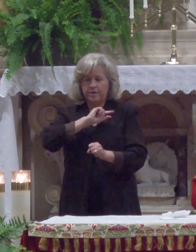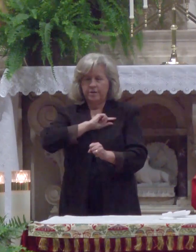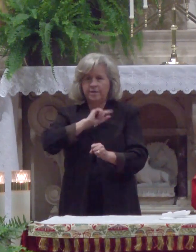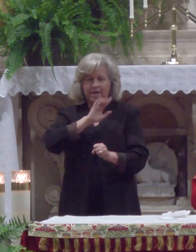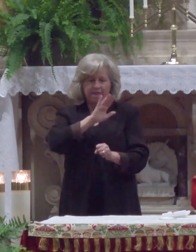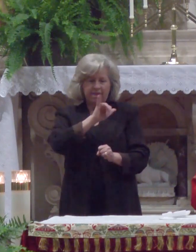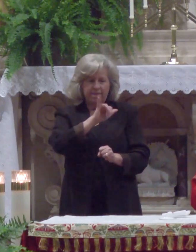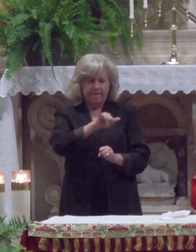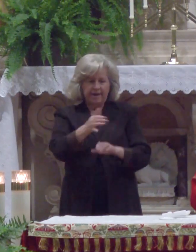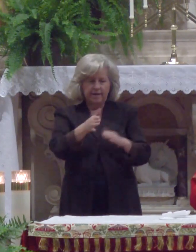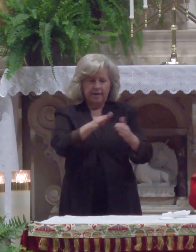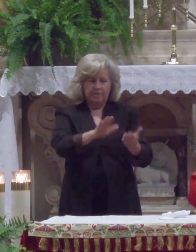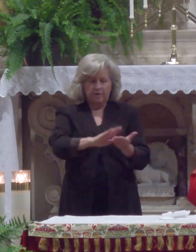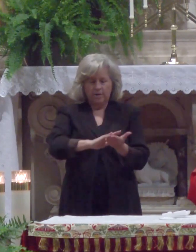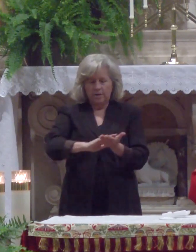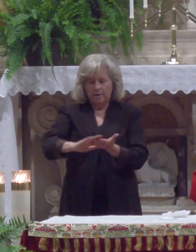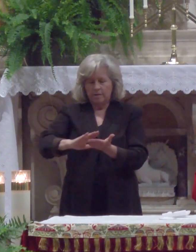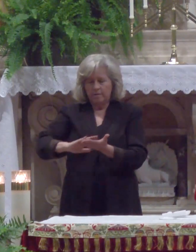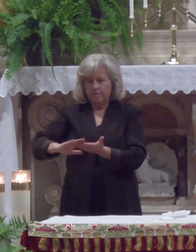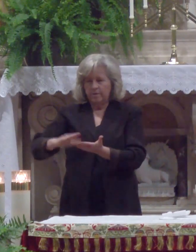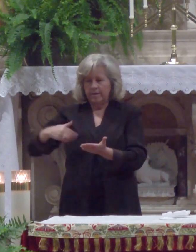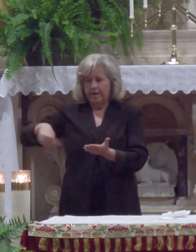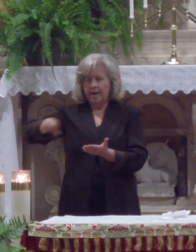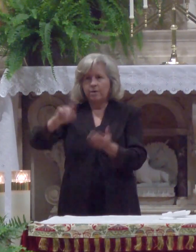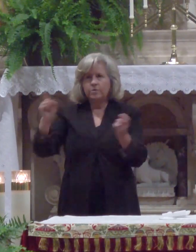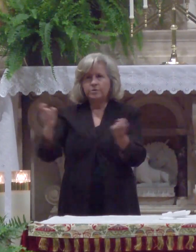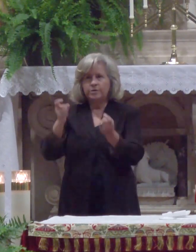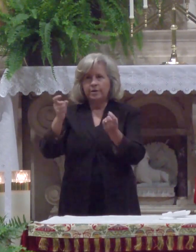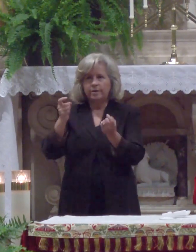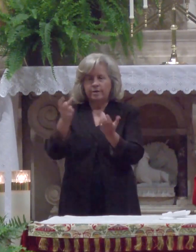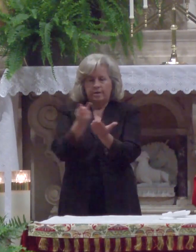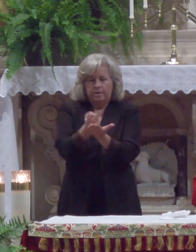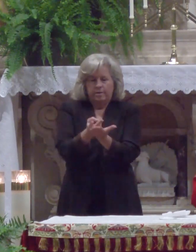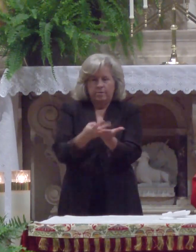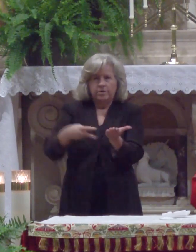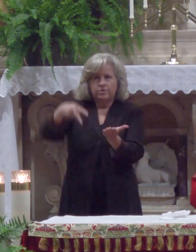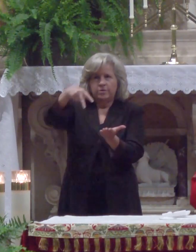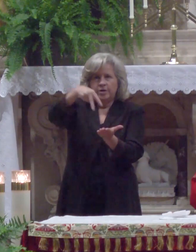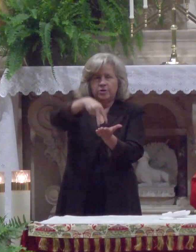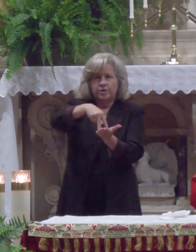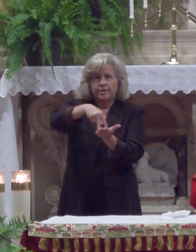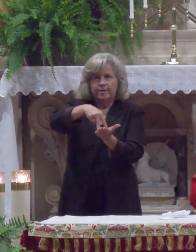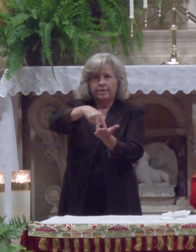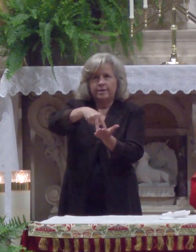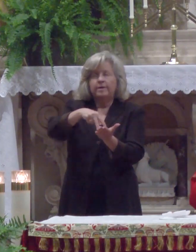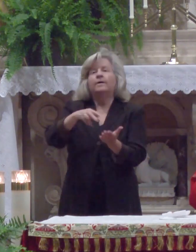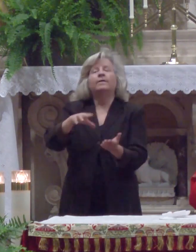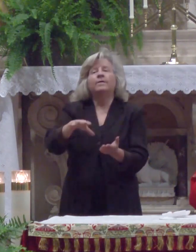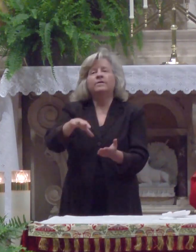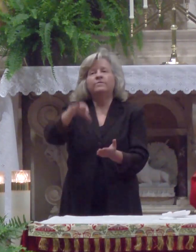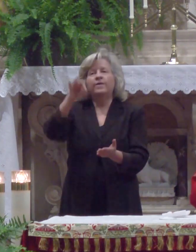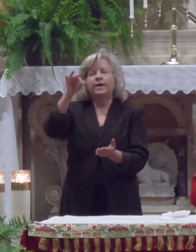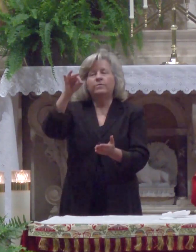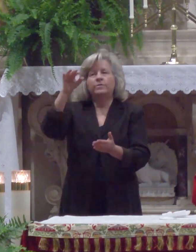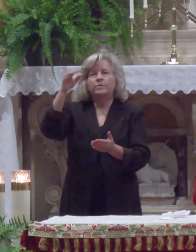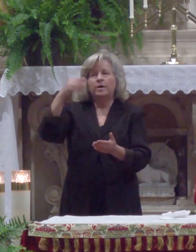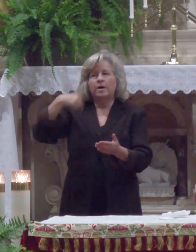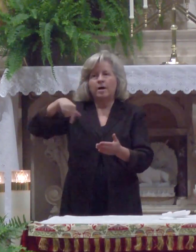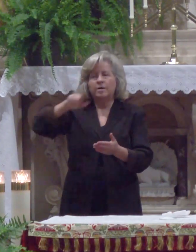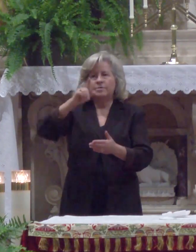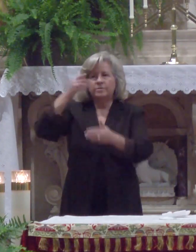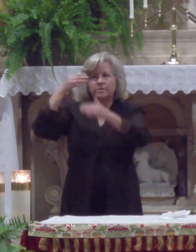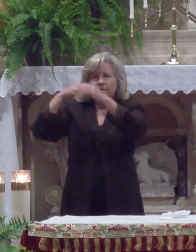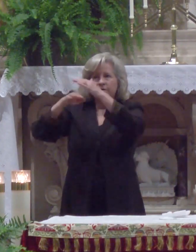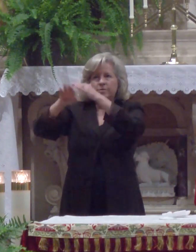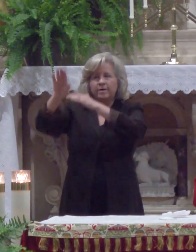washed away our sins, and his resurrection has purchased our justification. And so with all the